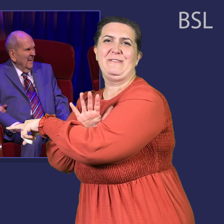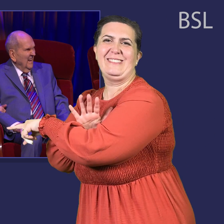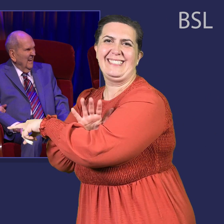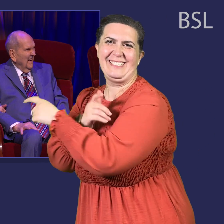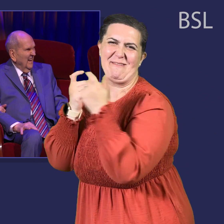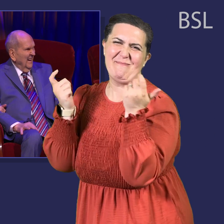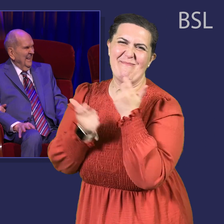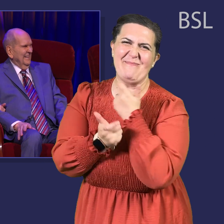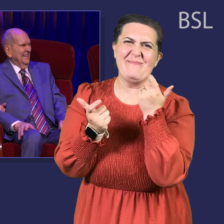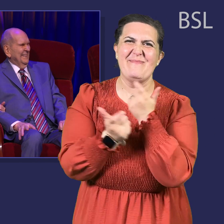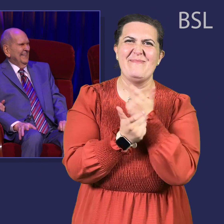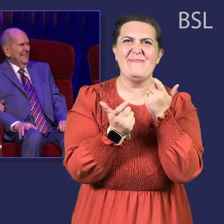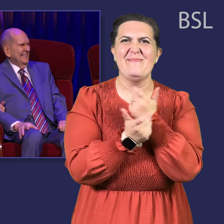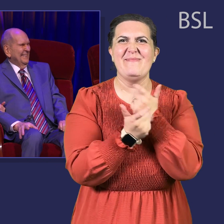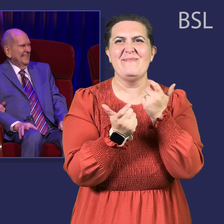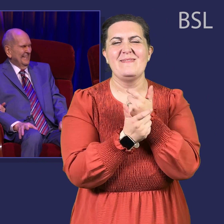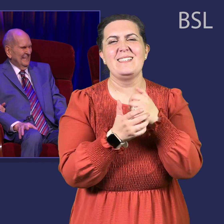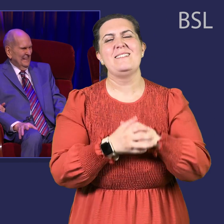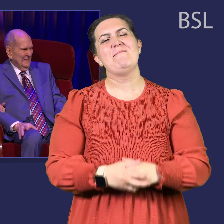quickly away.